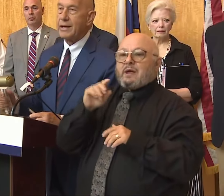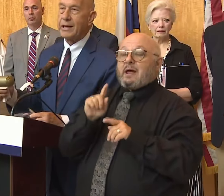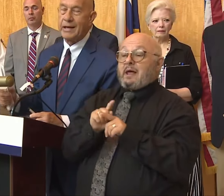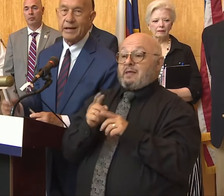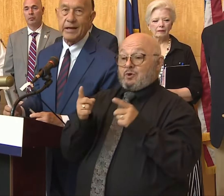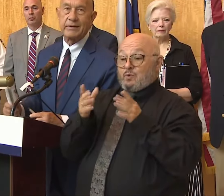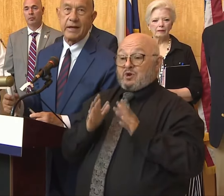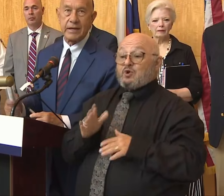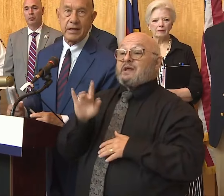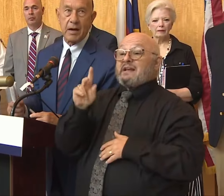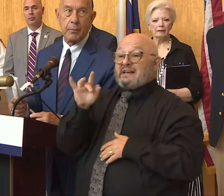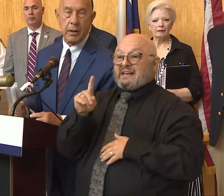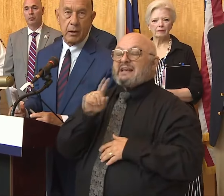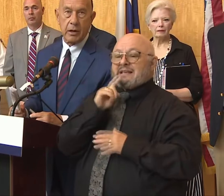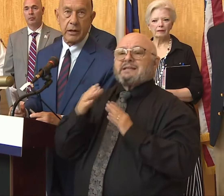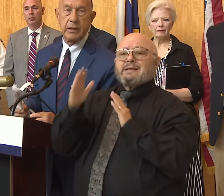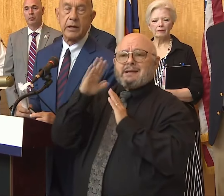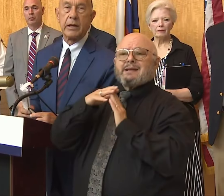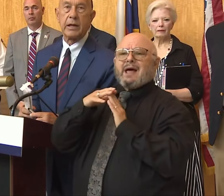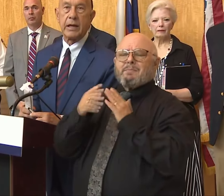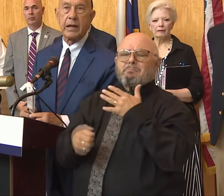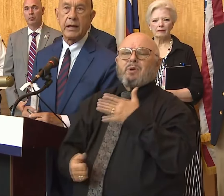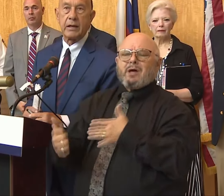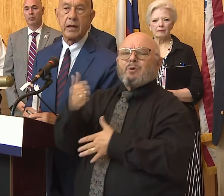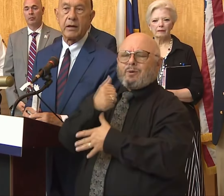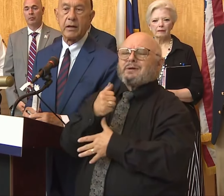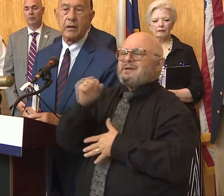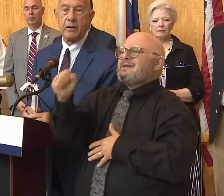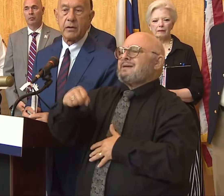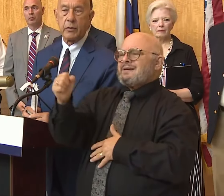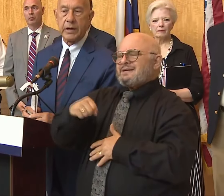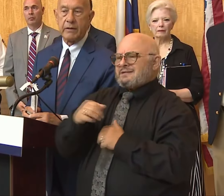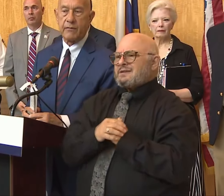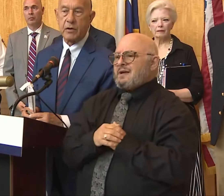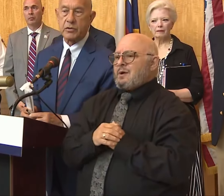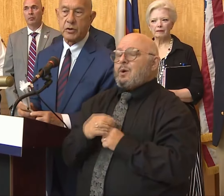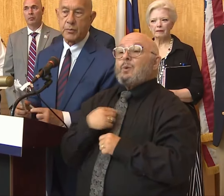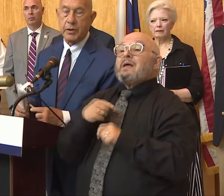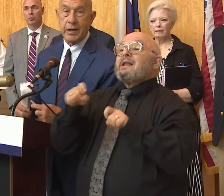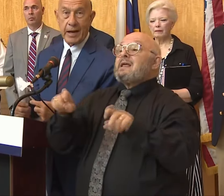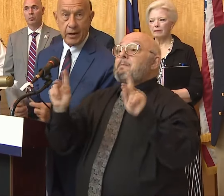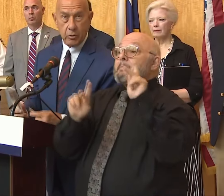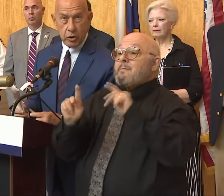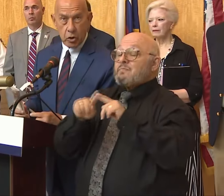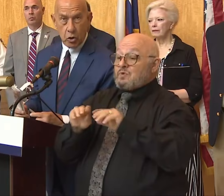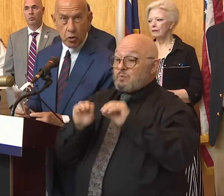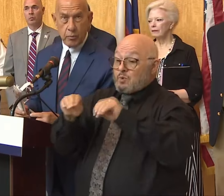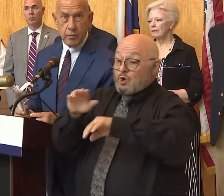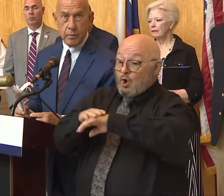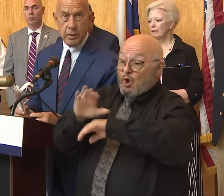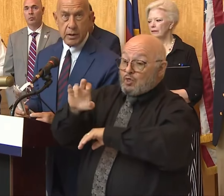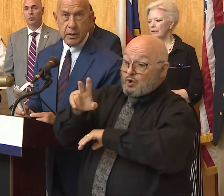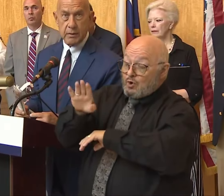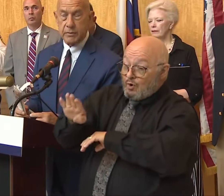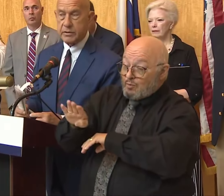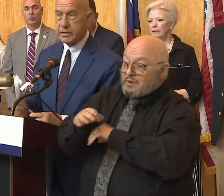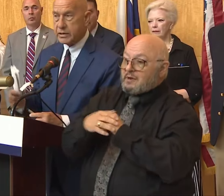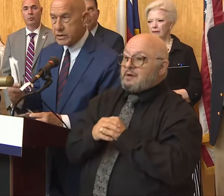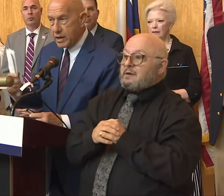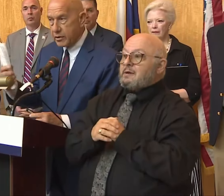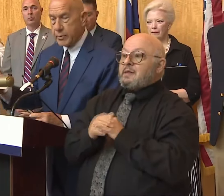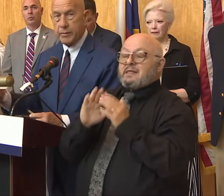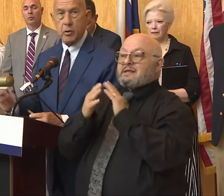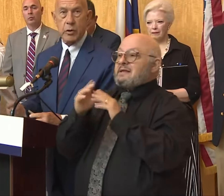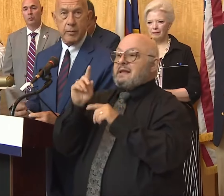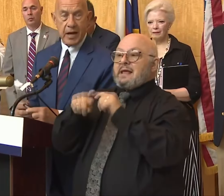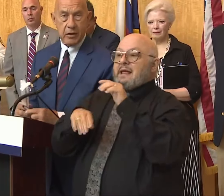did, it is a top priority. And we need folks to put it out on the curb. The city's